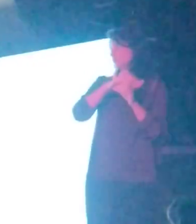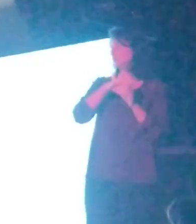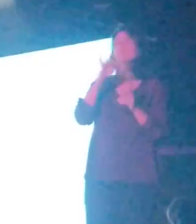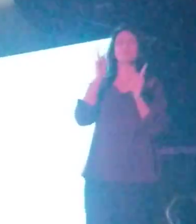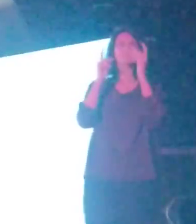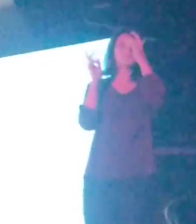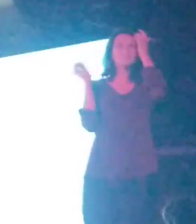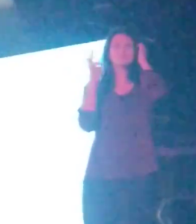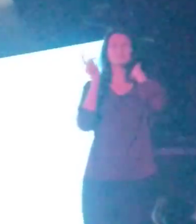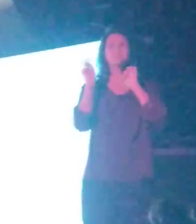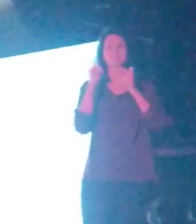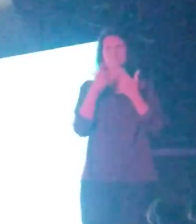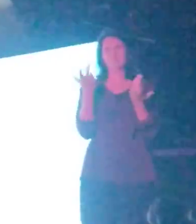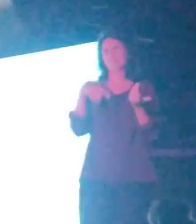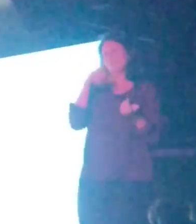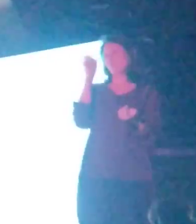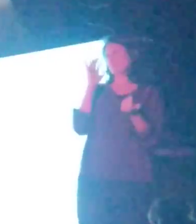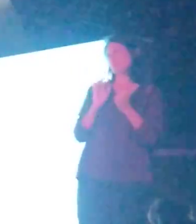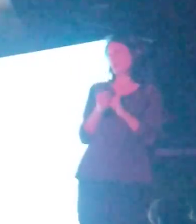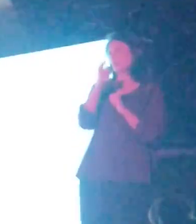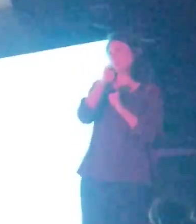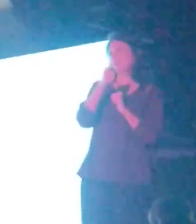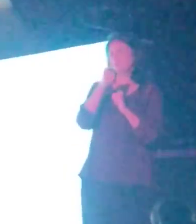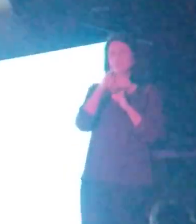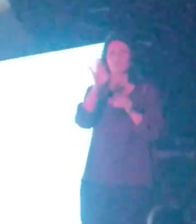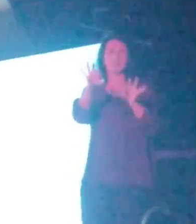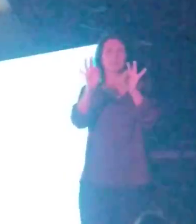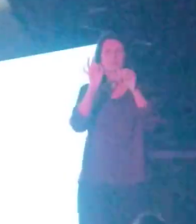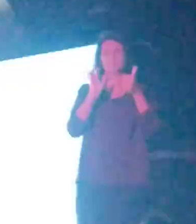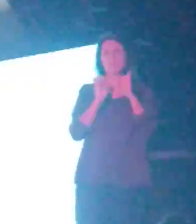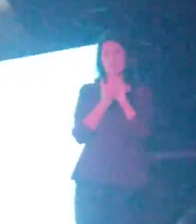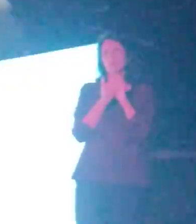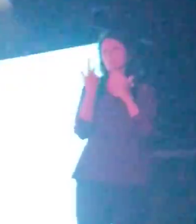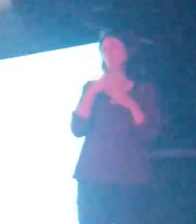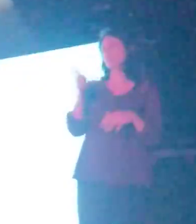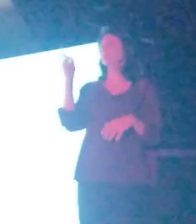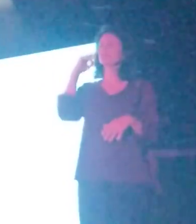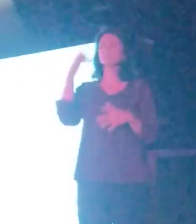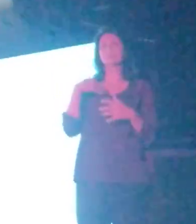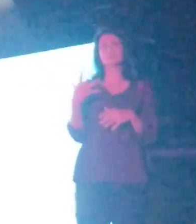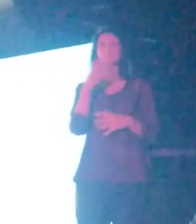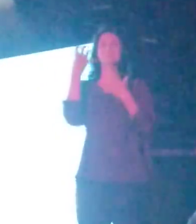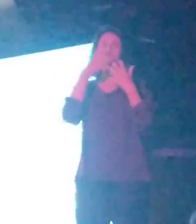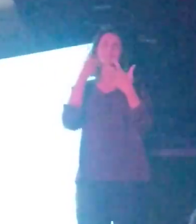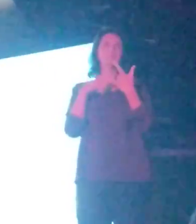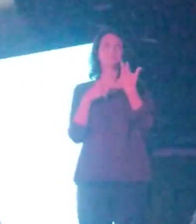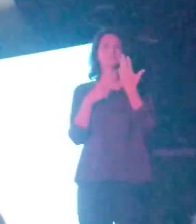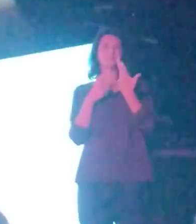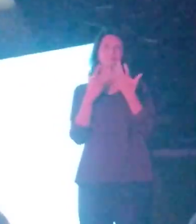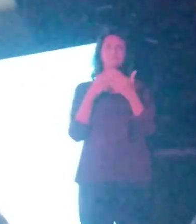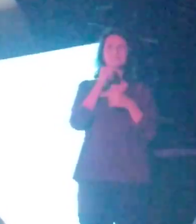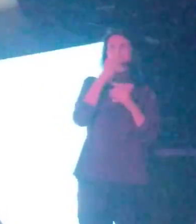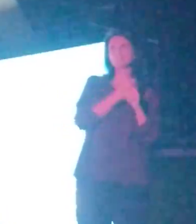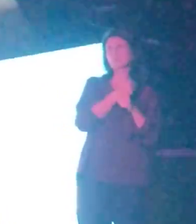dubious, because how are you going to find out? How do you do it without sounding sour grapes and all of that? But I was just obsessed with